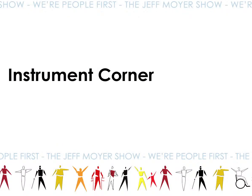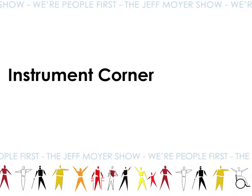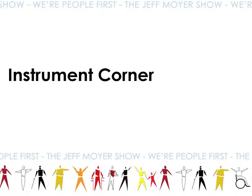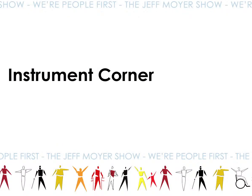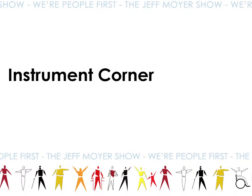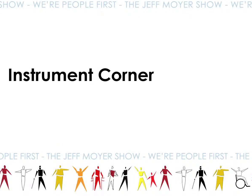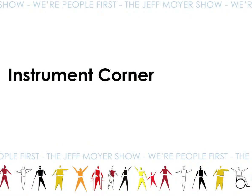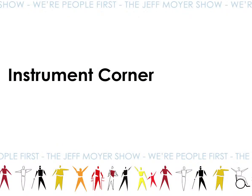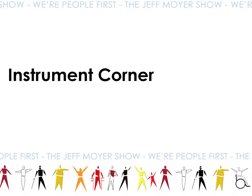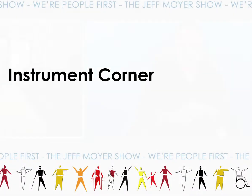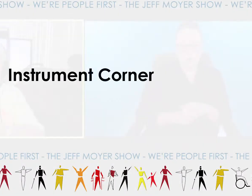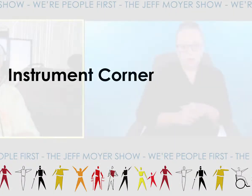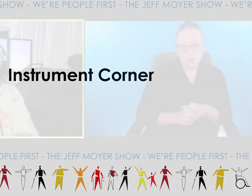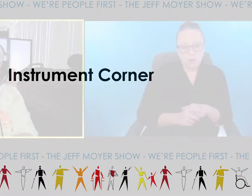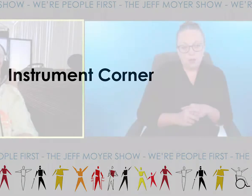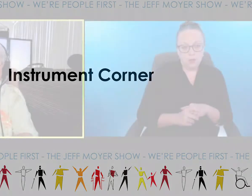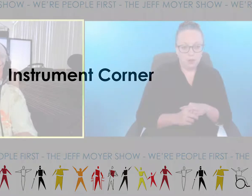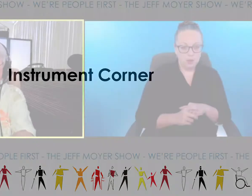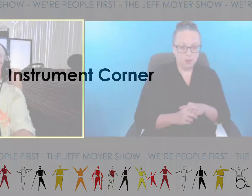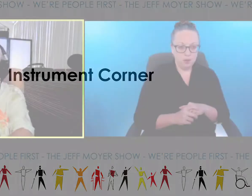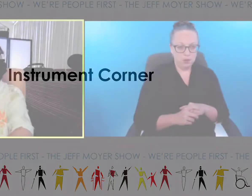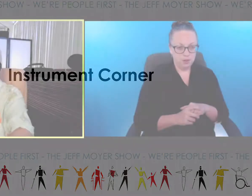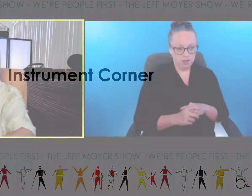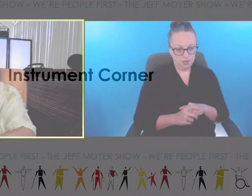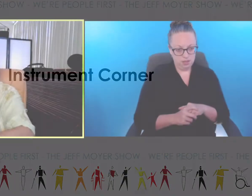Instrument Corner.